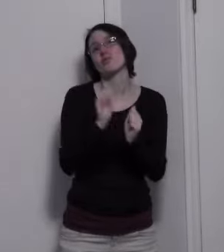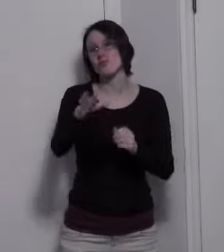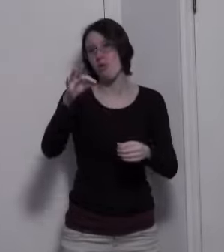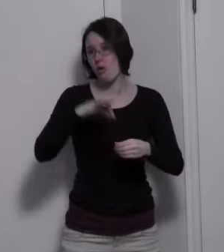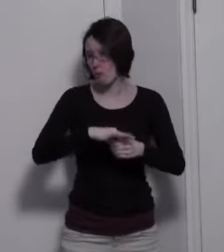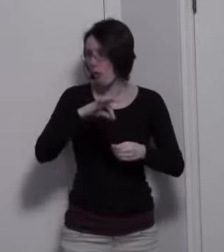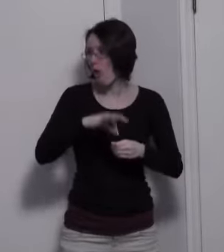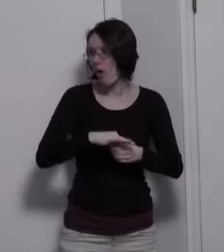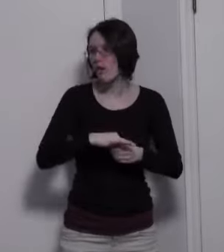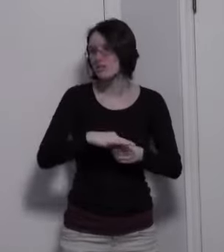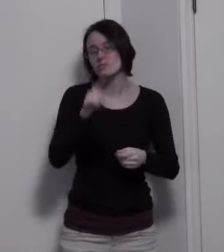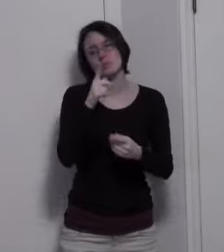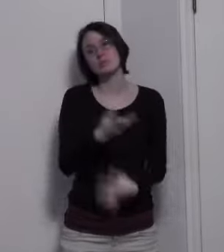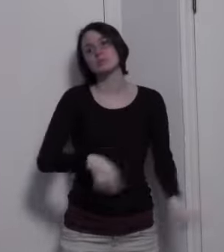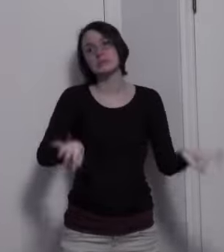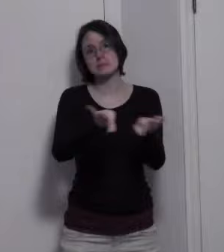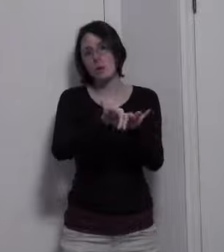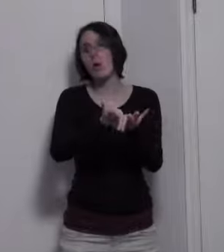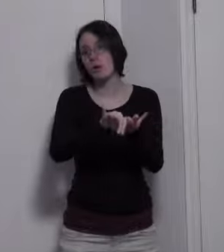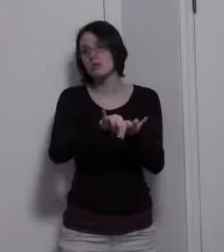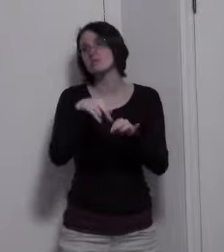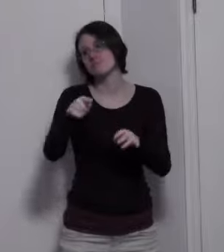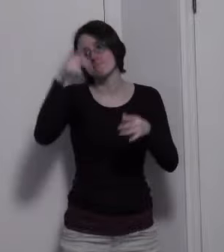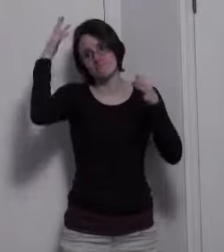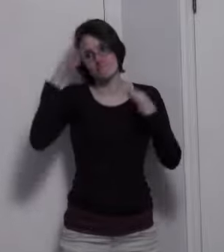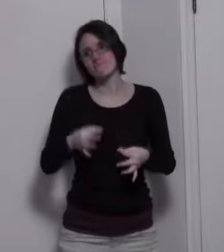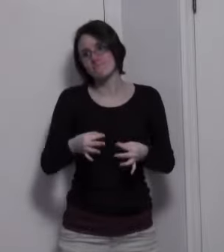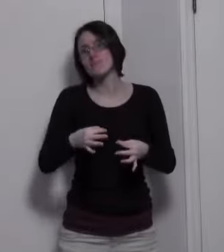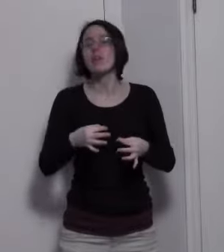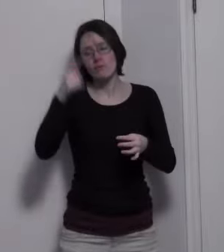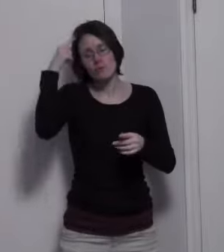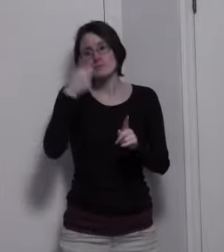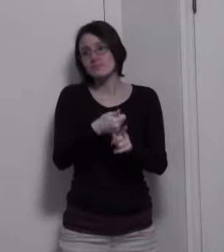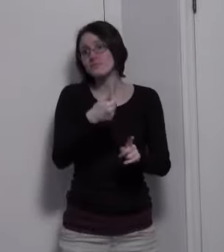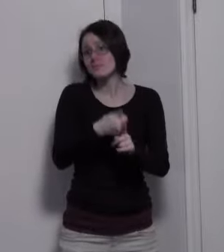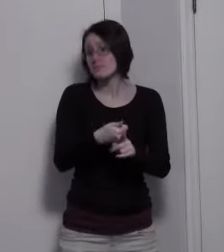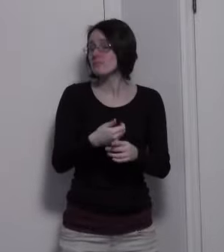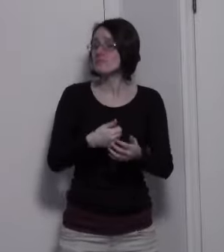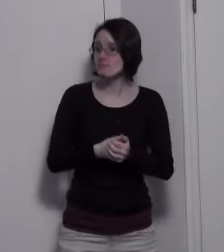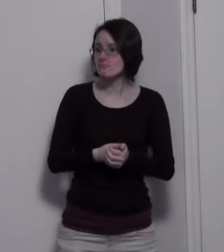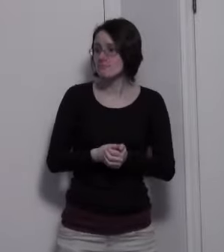I'm Lee Lefevre, and this has been Electing a U.S. President in Plain English on the Common Craft Show.